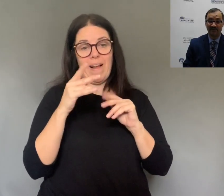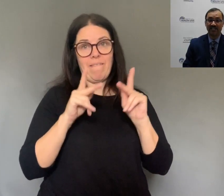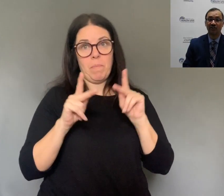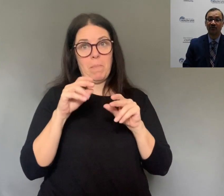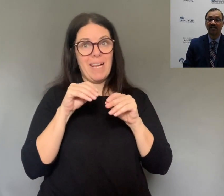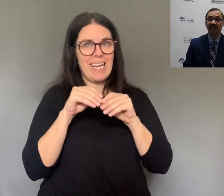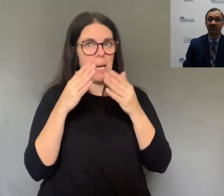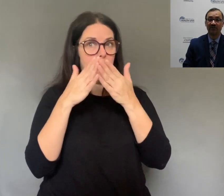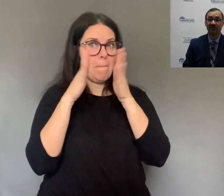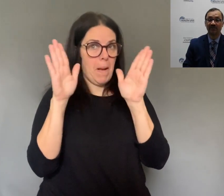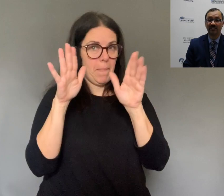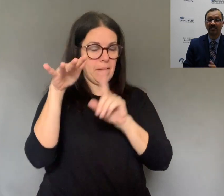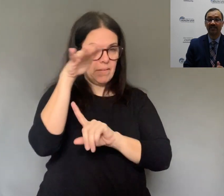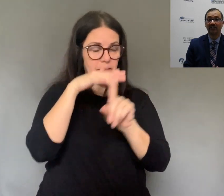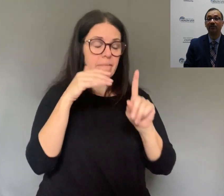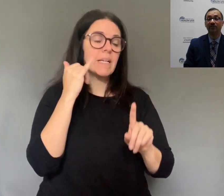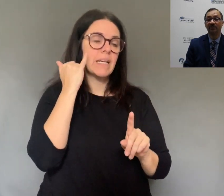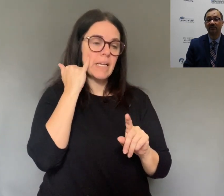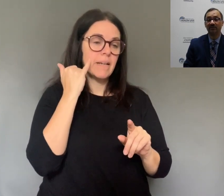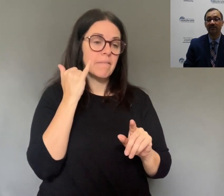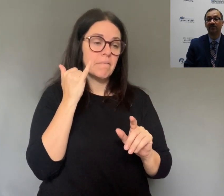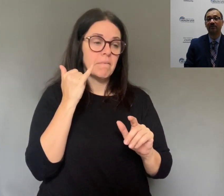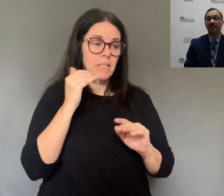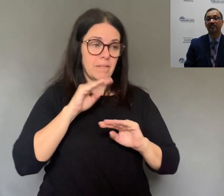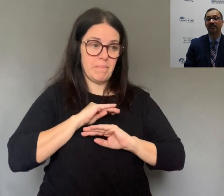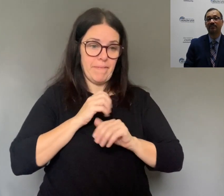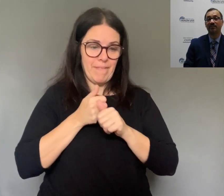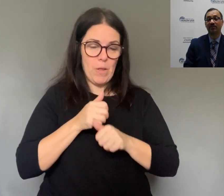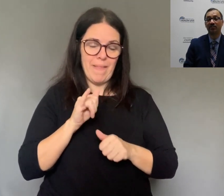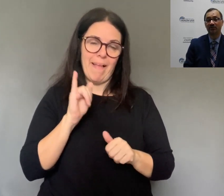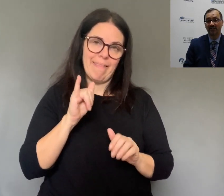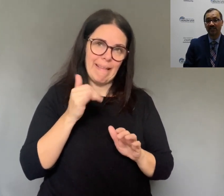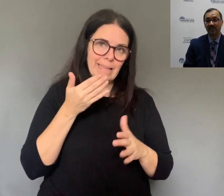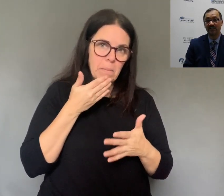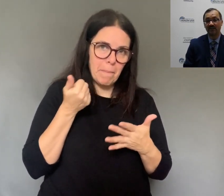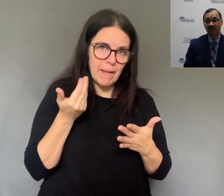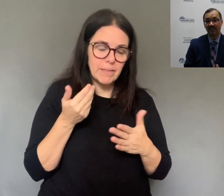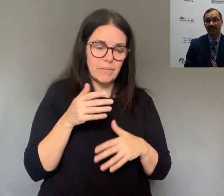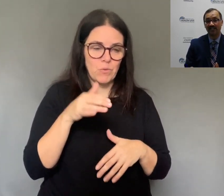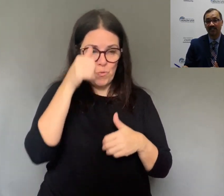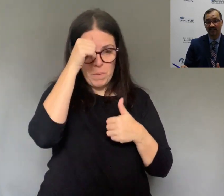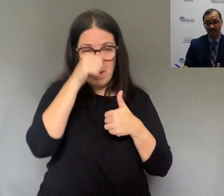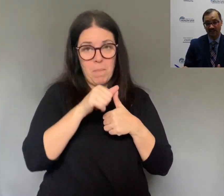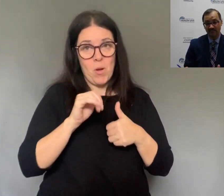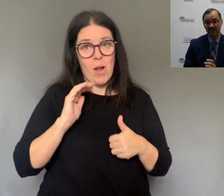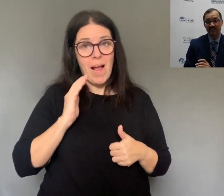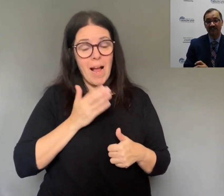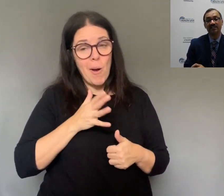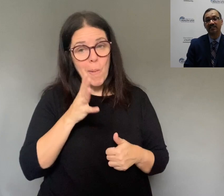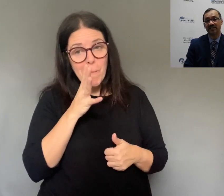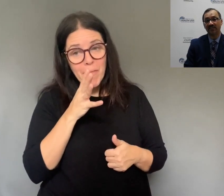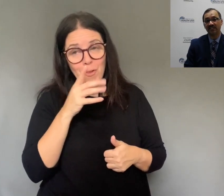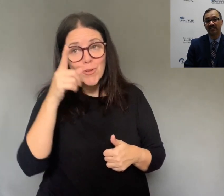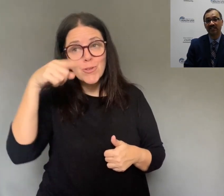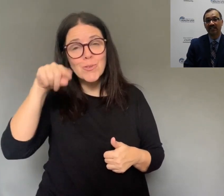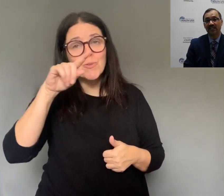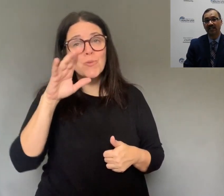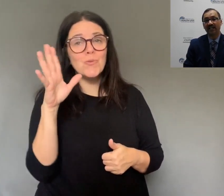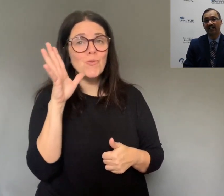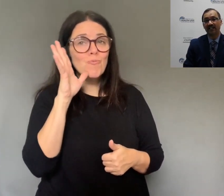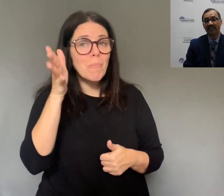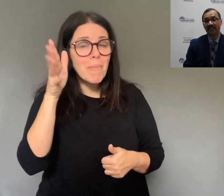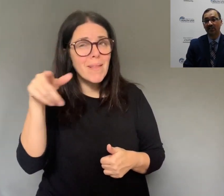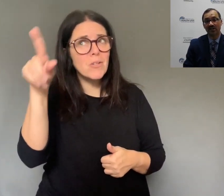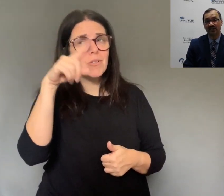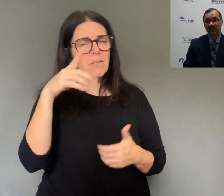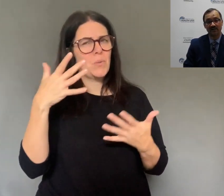people can try to take steps to ensure that they're not violating that physical distancing piece,